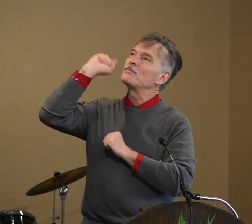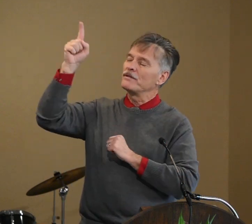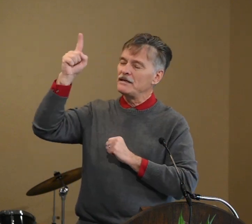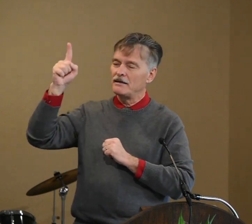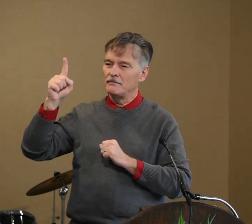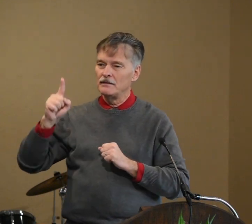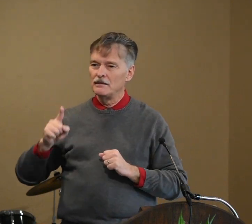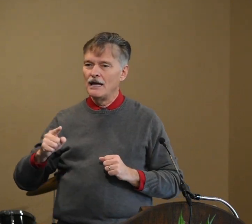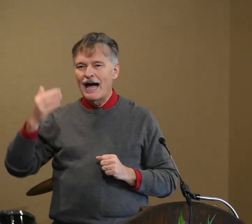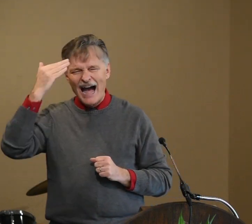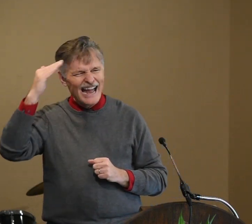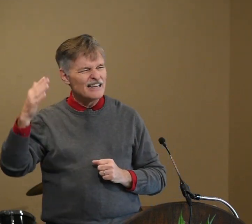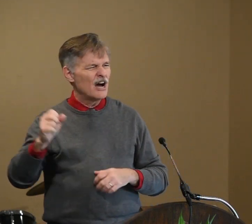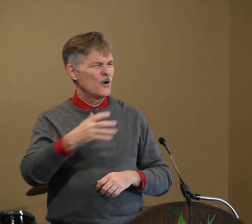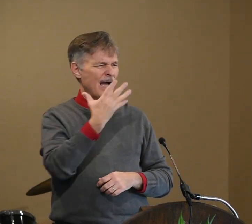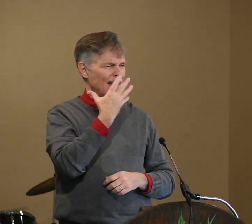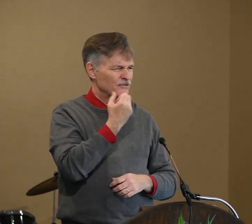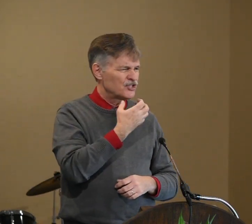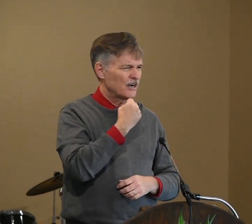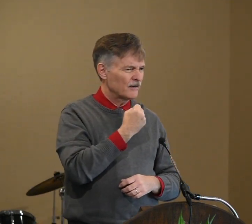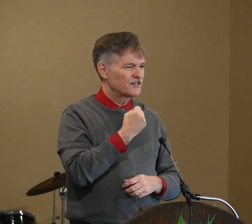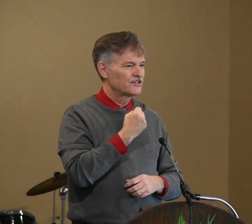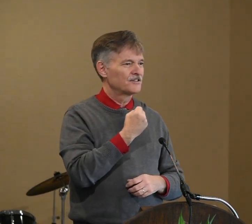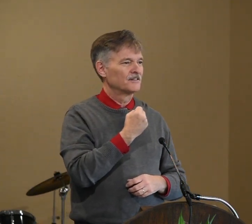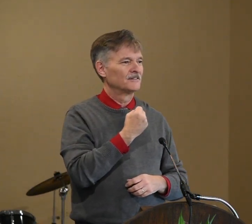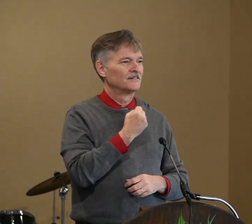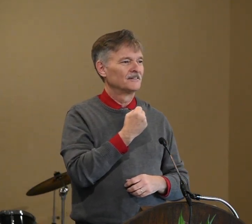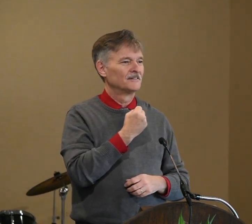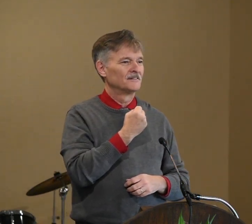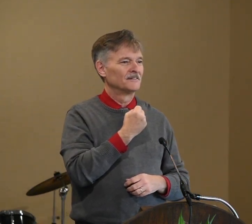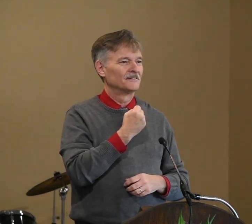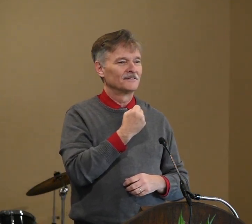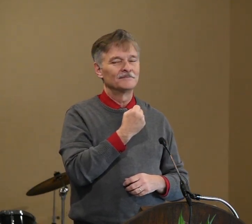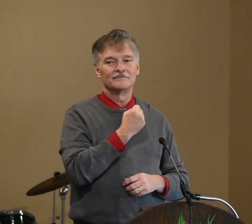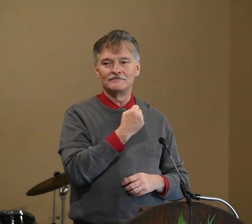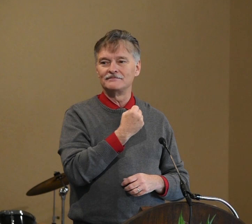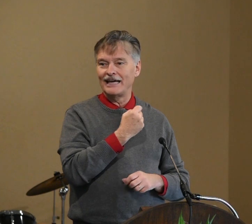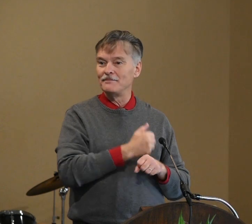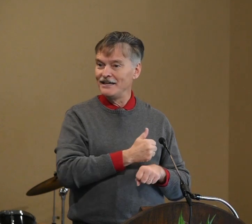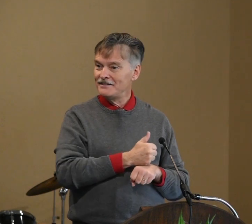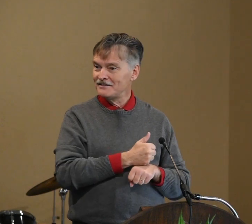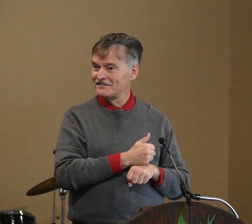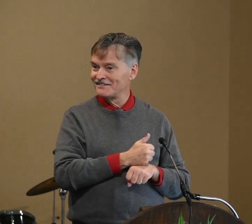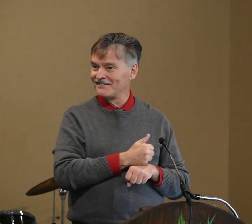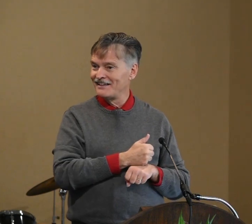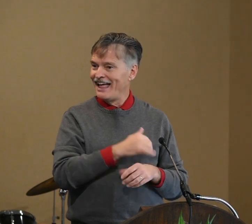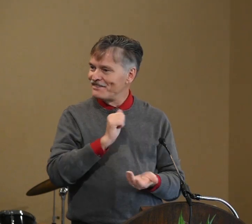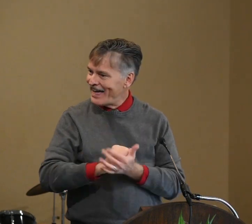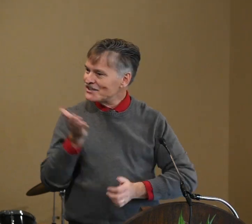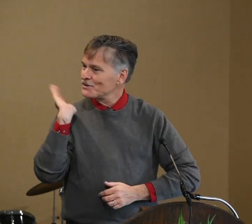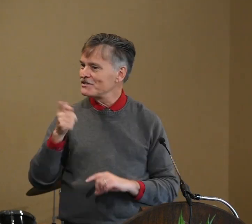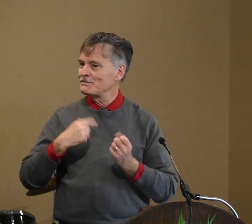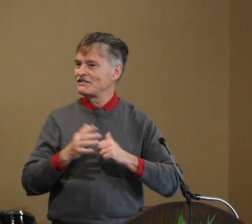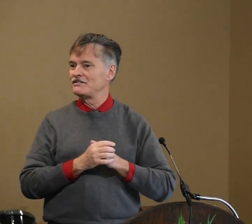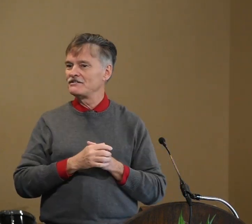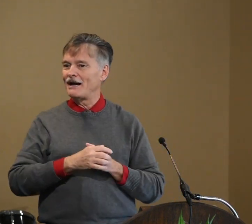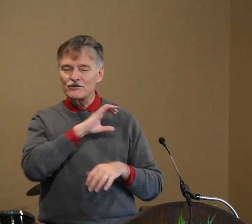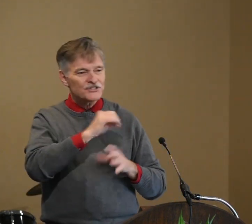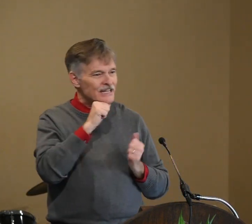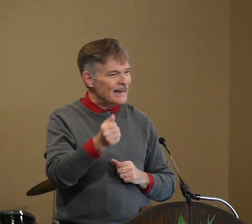with him, I know I'm cherished. Amen. Amen. That's what this message is about. Christianity